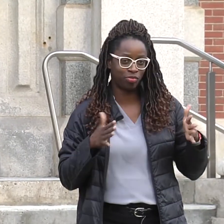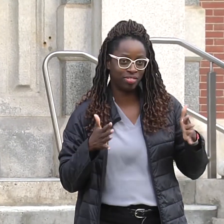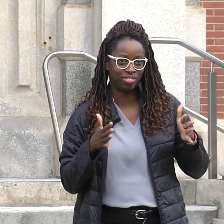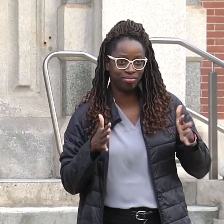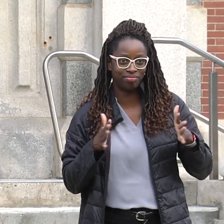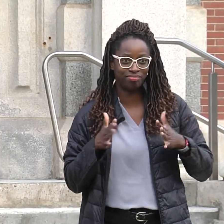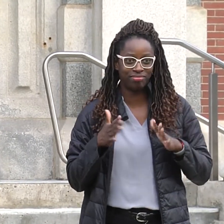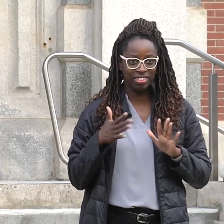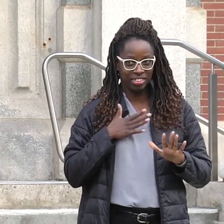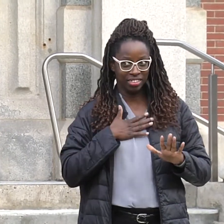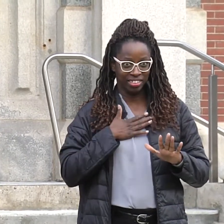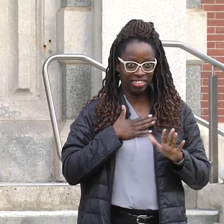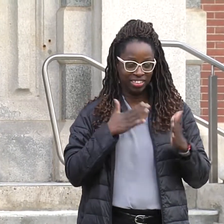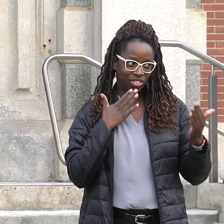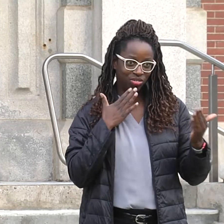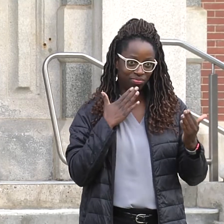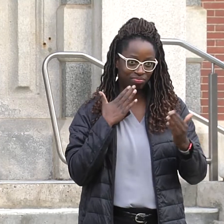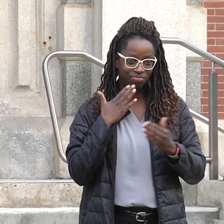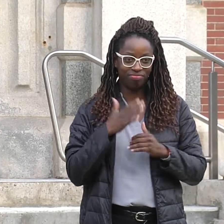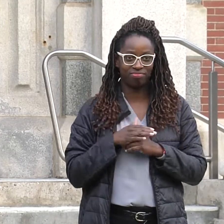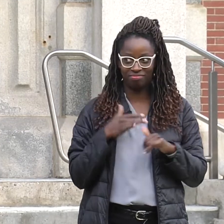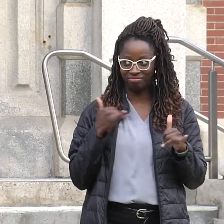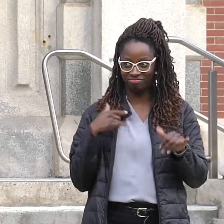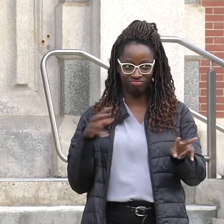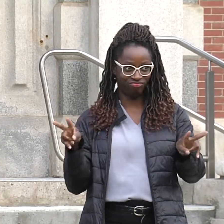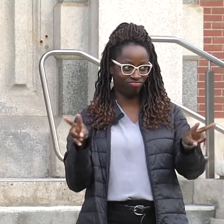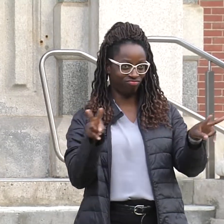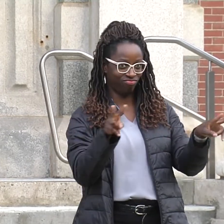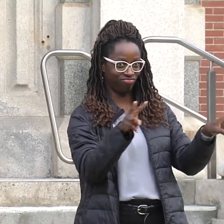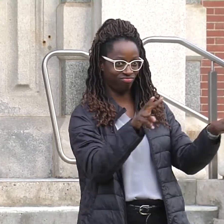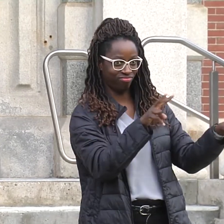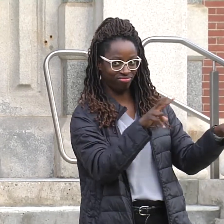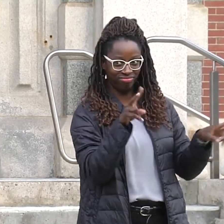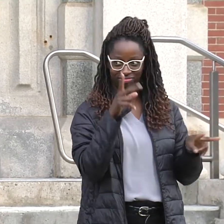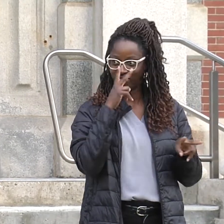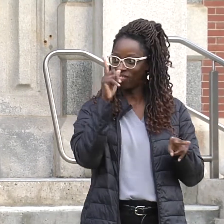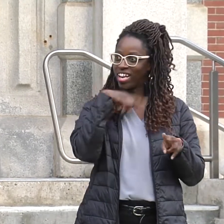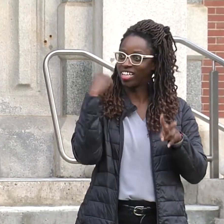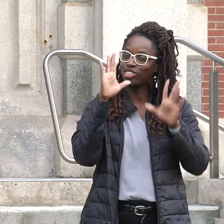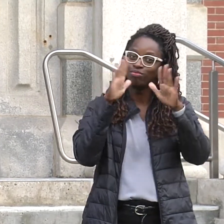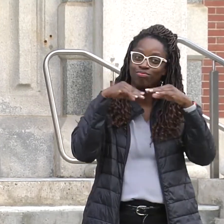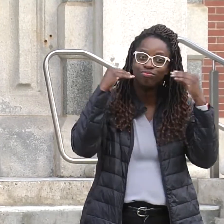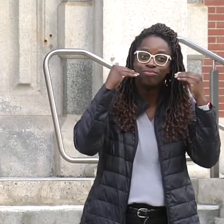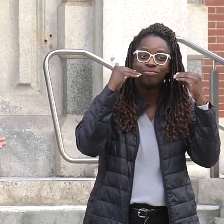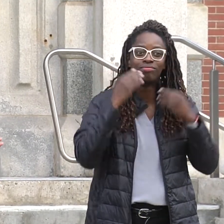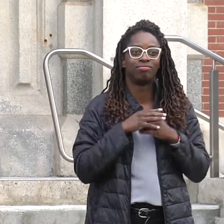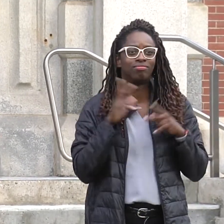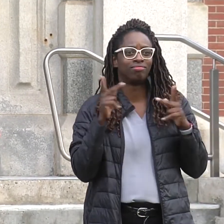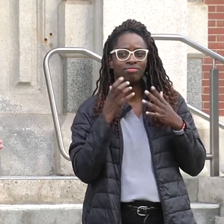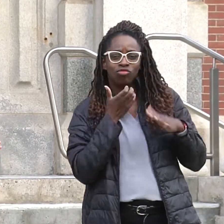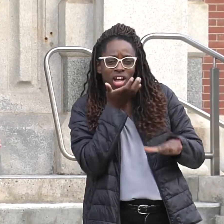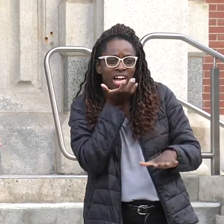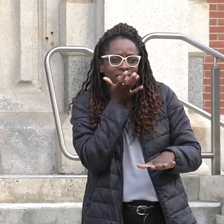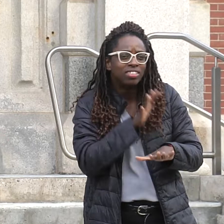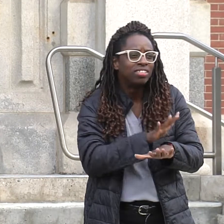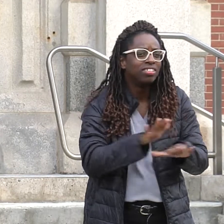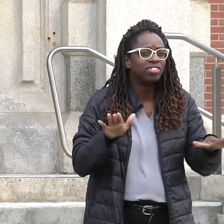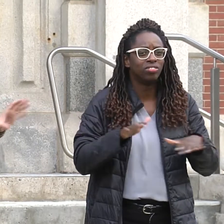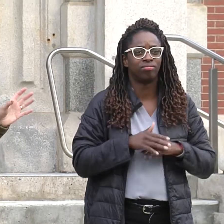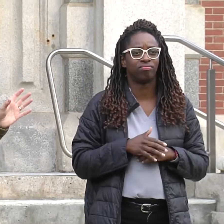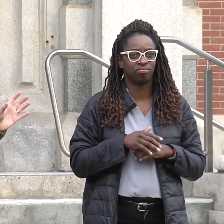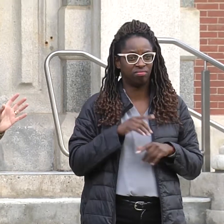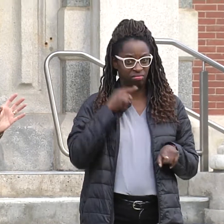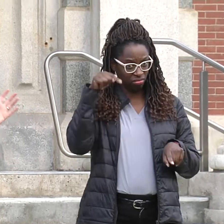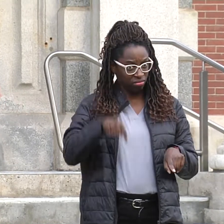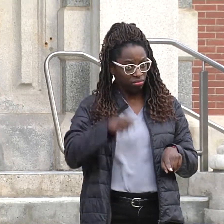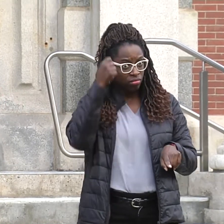so amazing to see so many friendly faces here, to be on the lawn. You know, this piece was incomplete until about an hour ago when we took